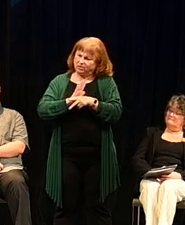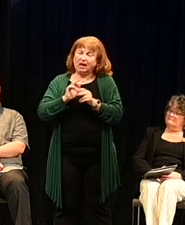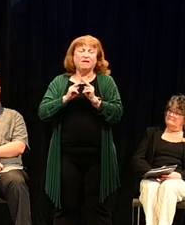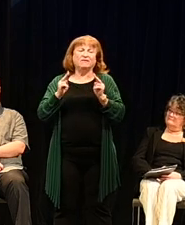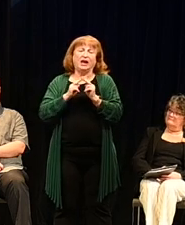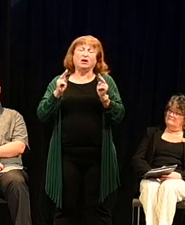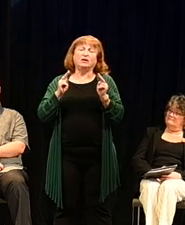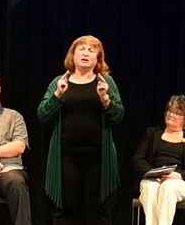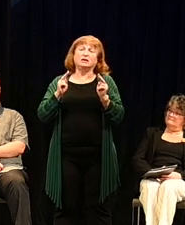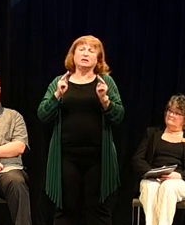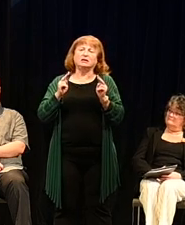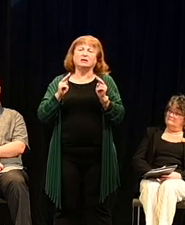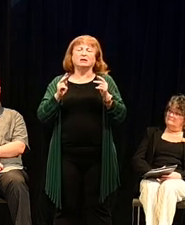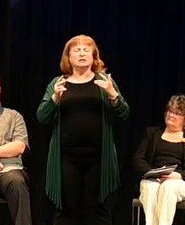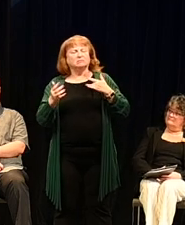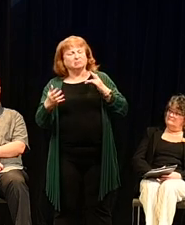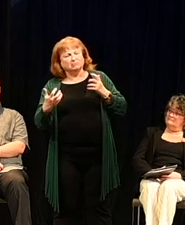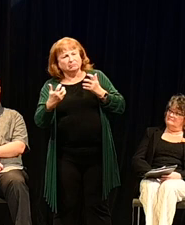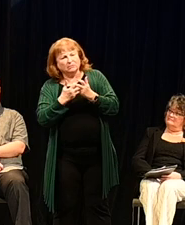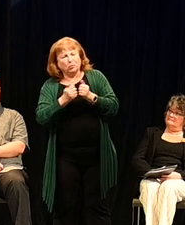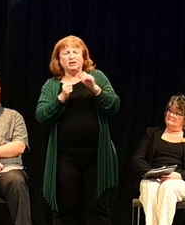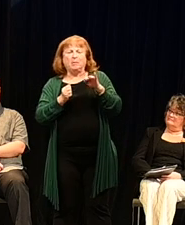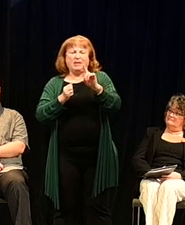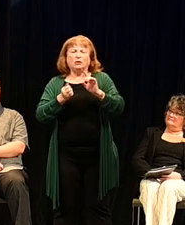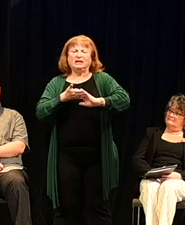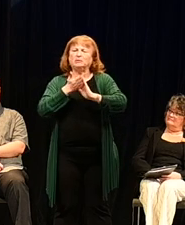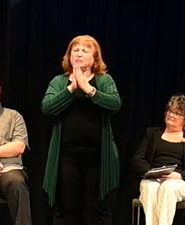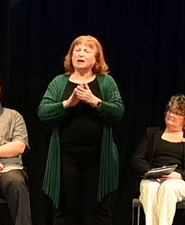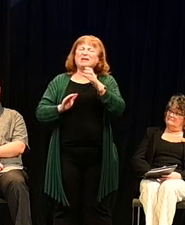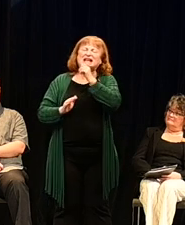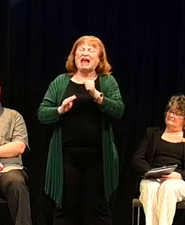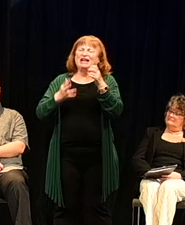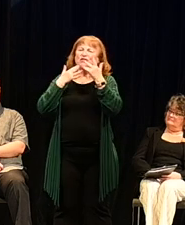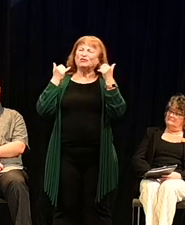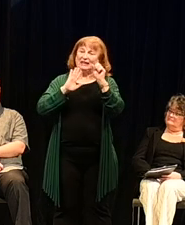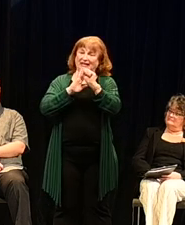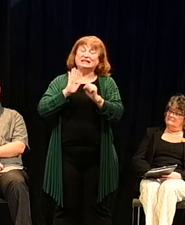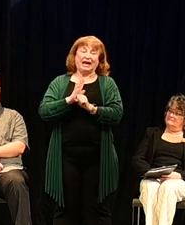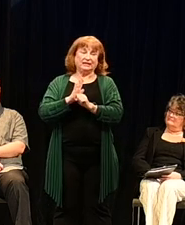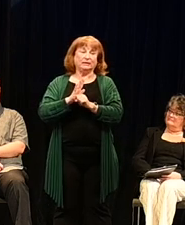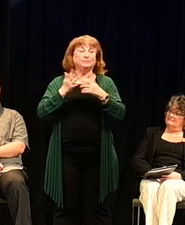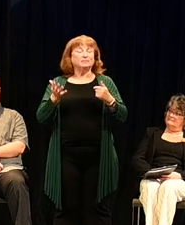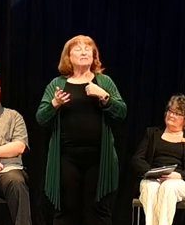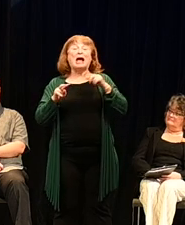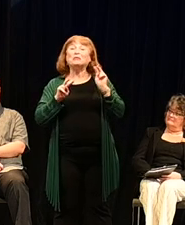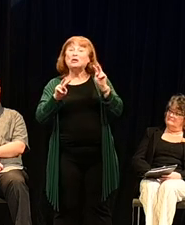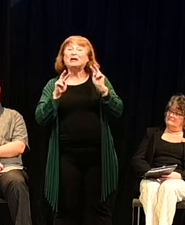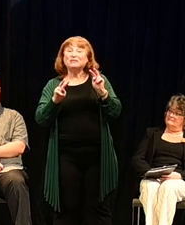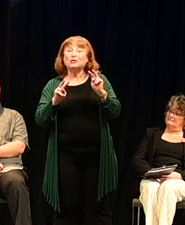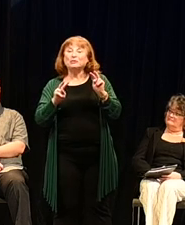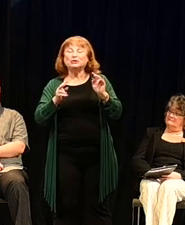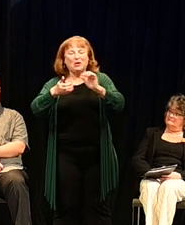very, very conducive to Maryland becoming an age-friendly state. So I'm looking forward